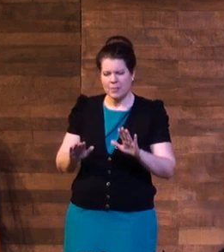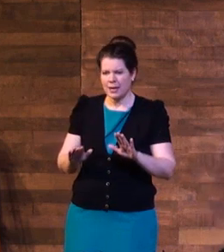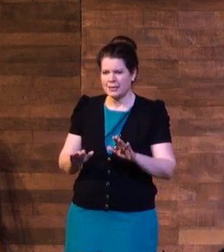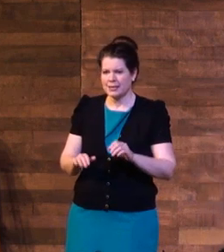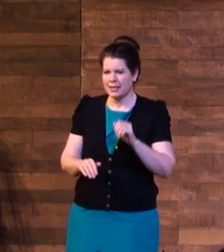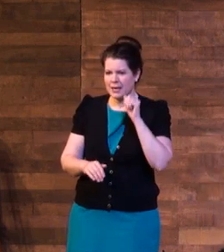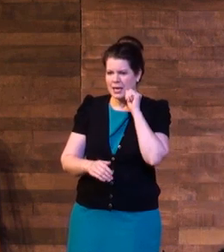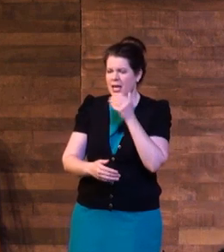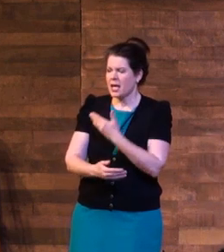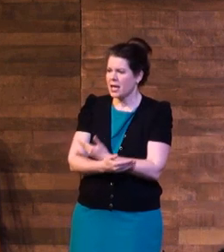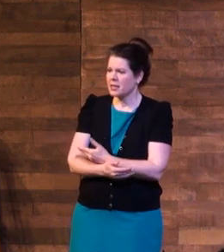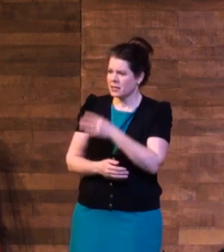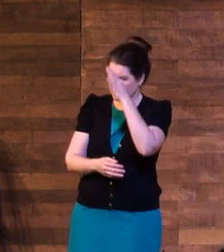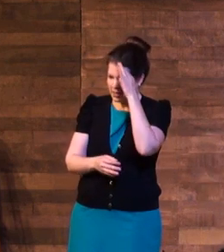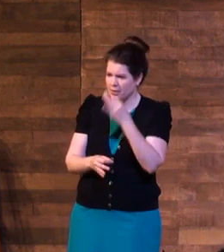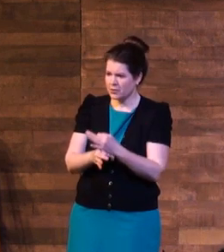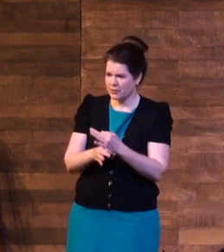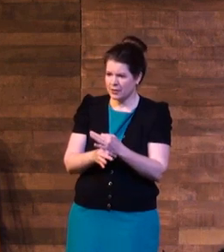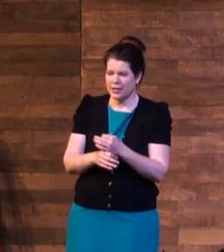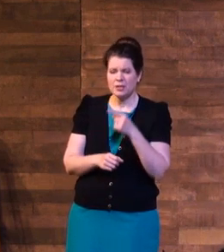She seems like the real hero of this story.